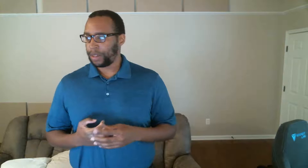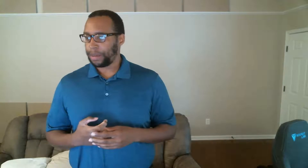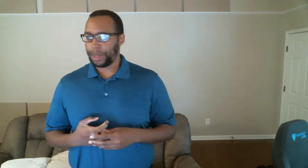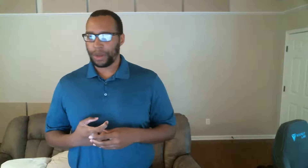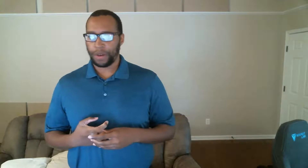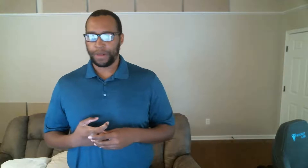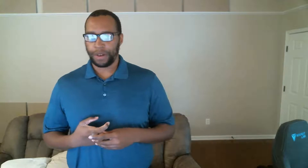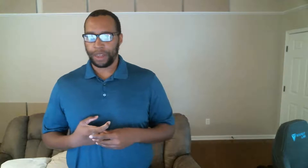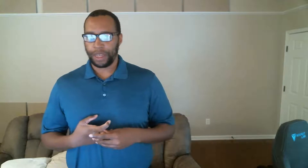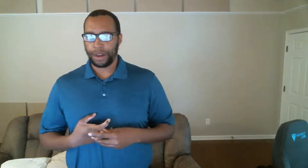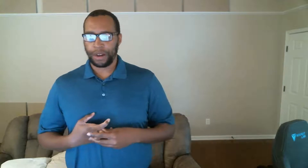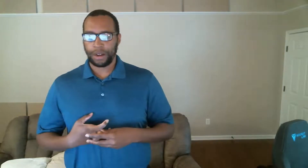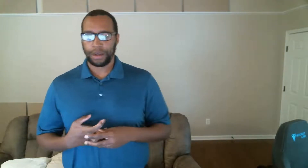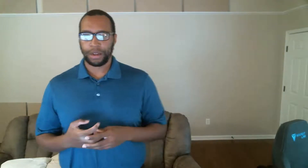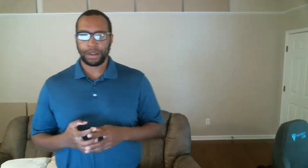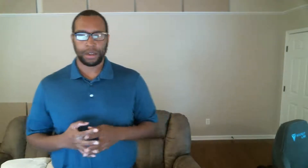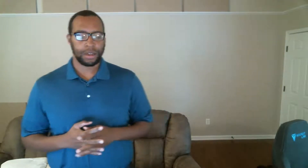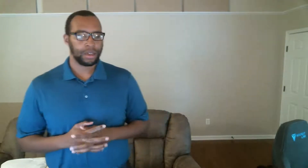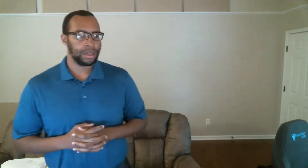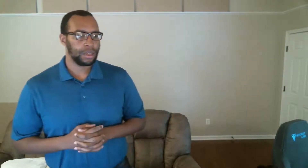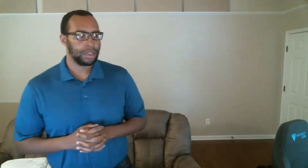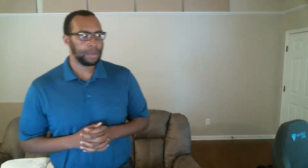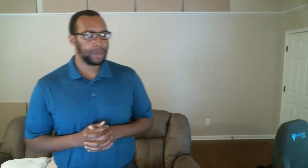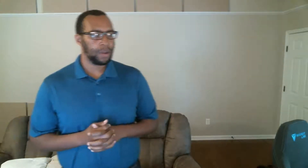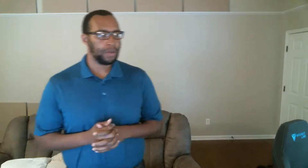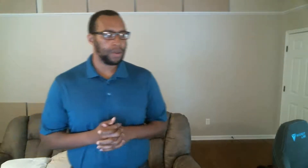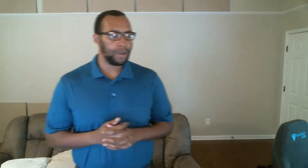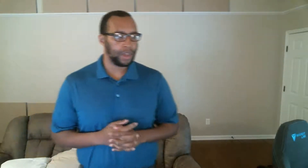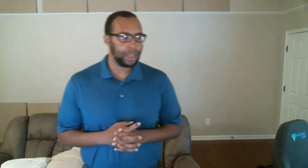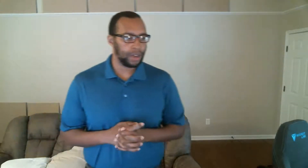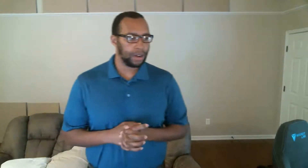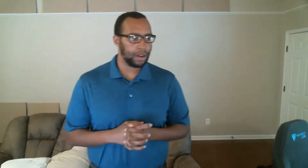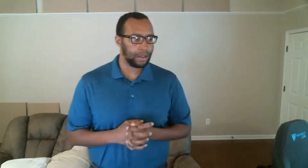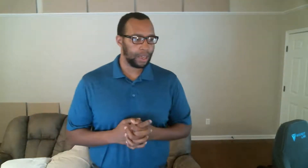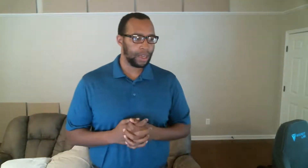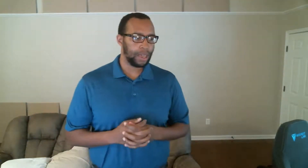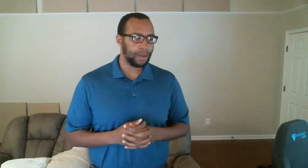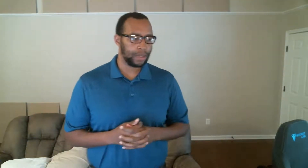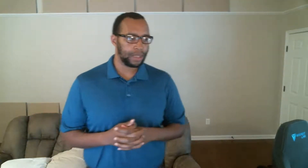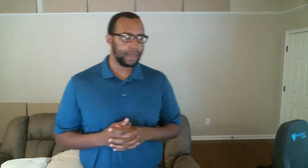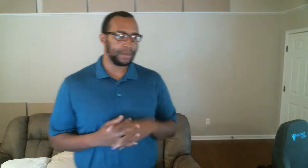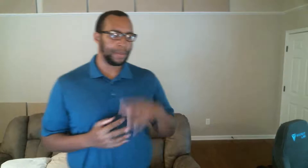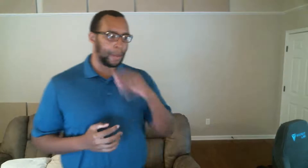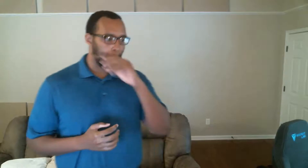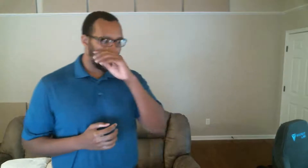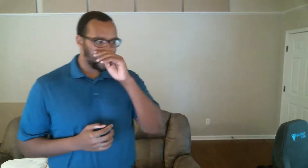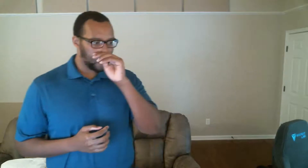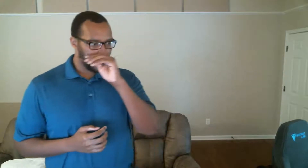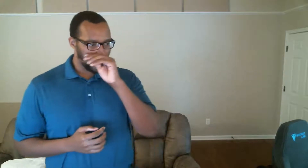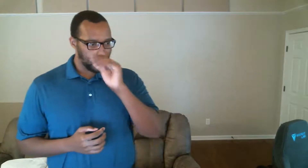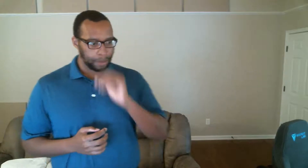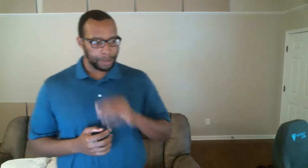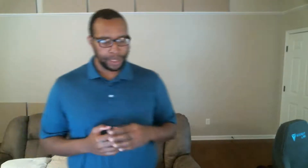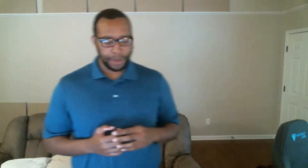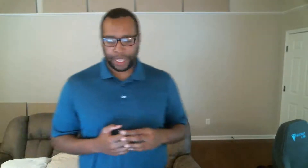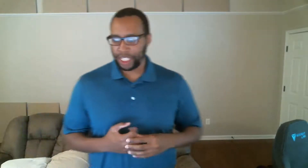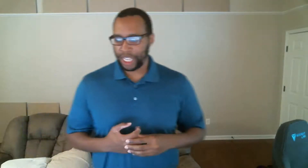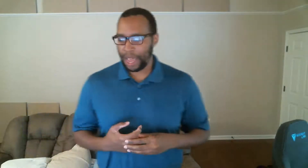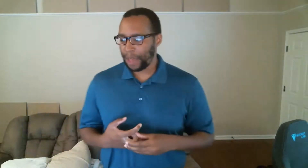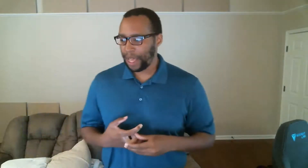me know if you're here. Let me know if you are here. Hey, what's up? Put something in the chat box.